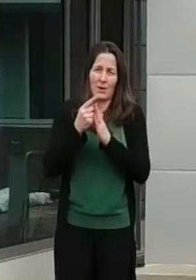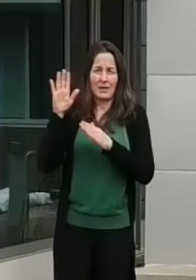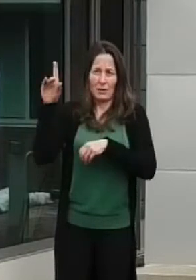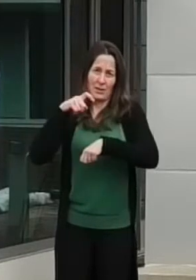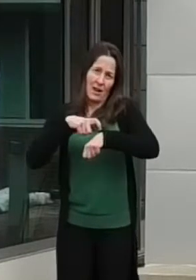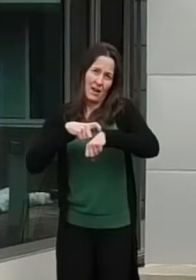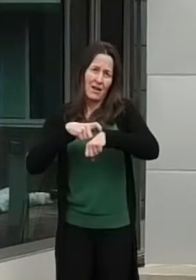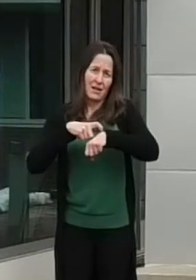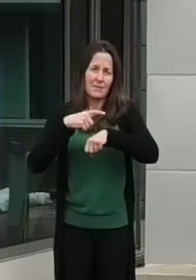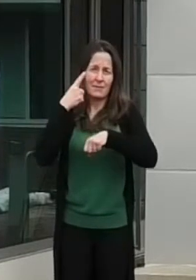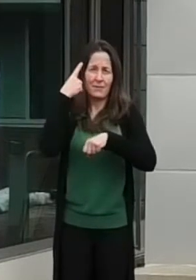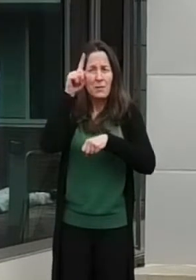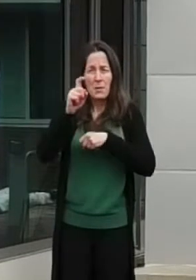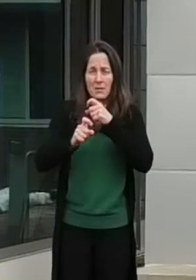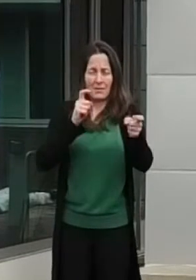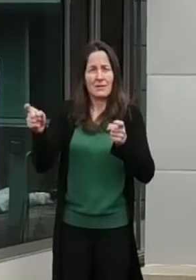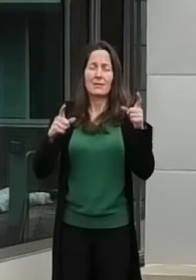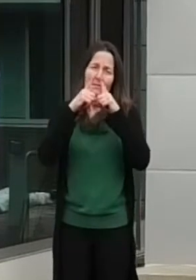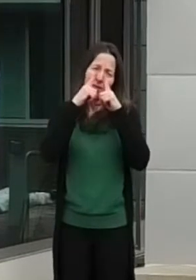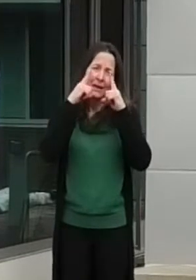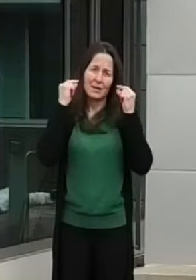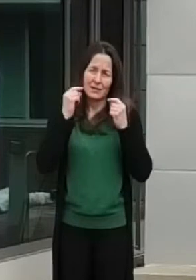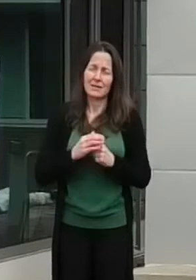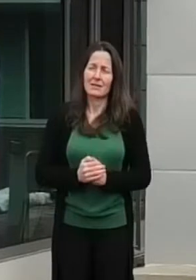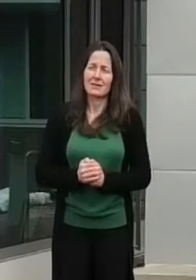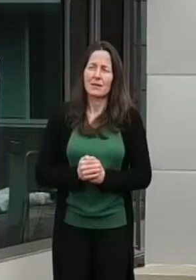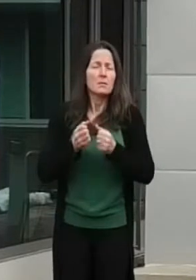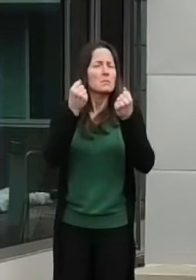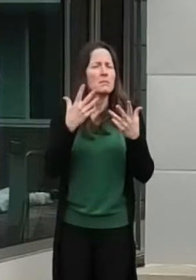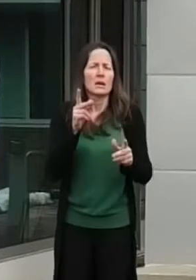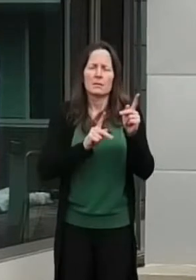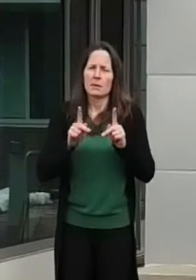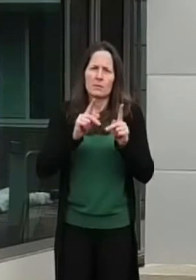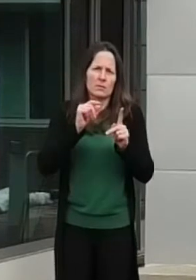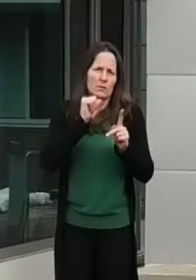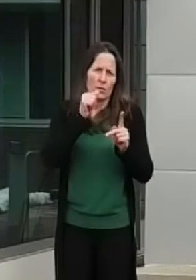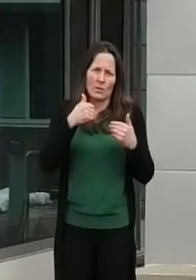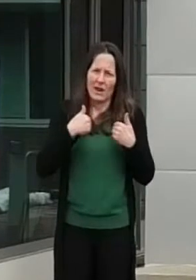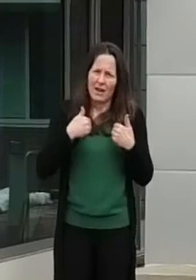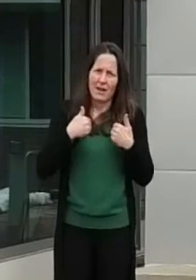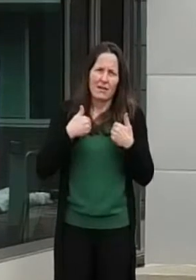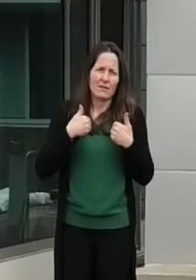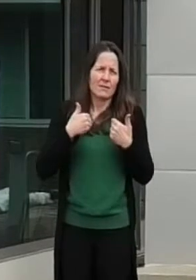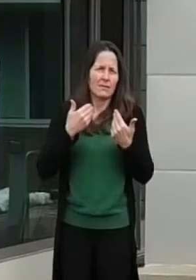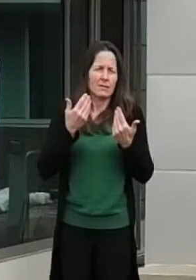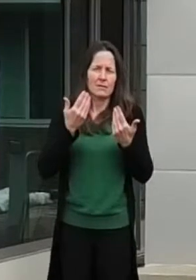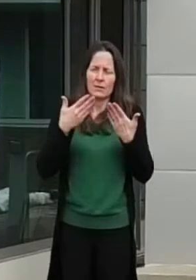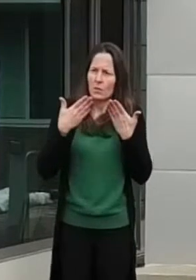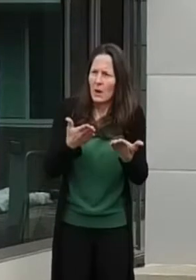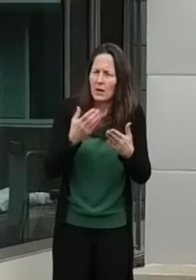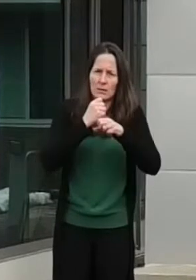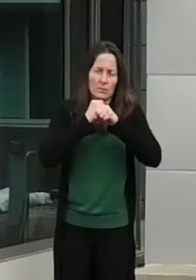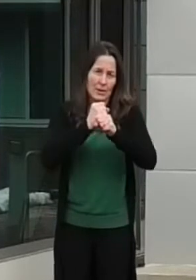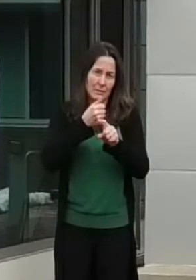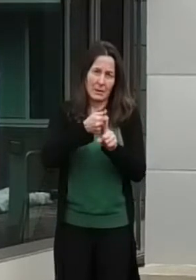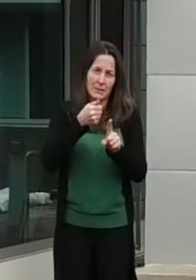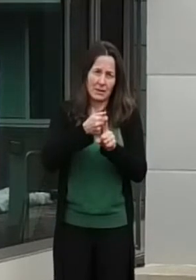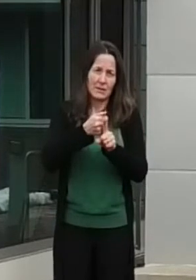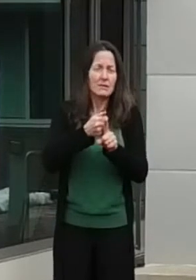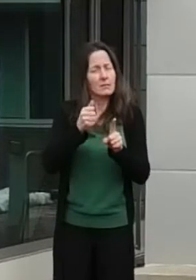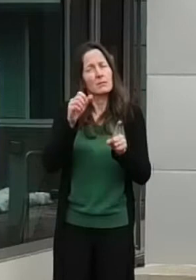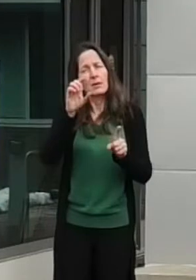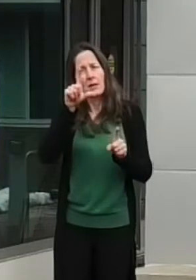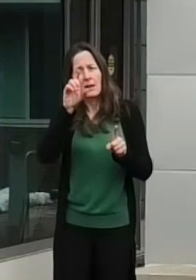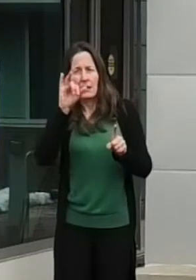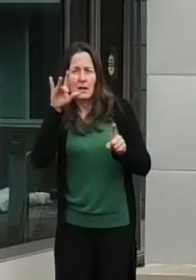for the cause. For so many people who don't have the means or resources to properly protect themselves, Leela